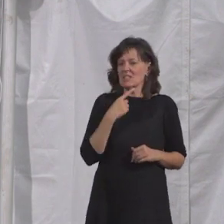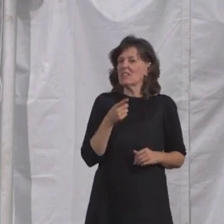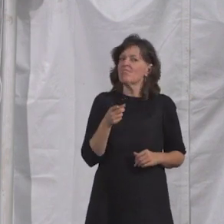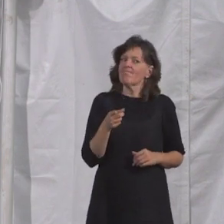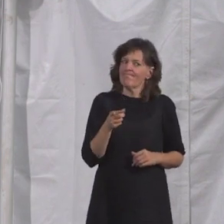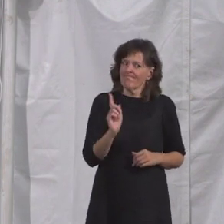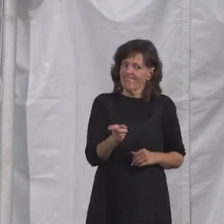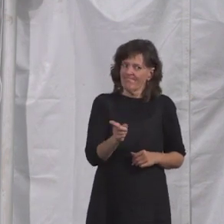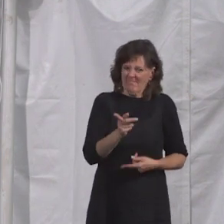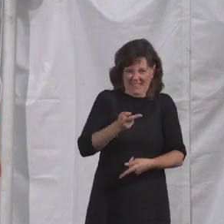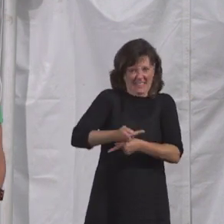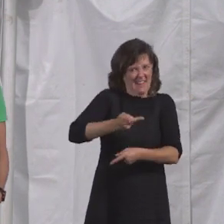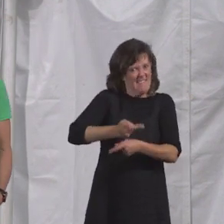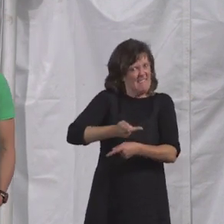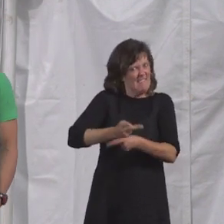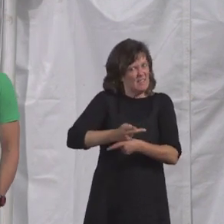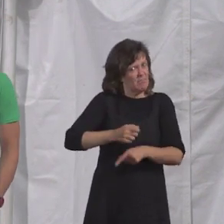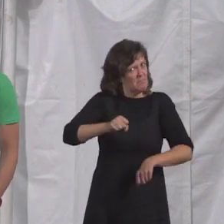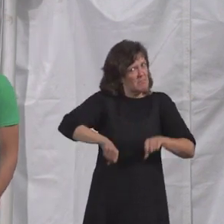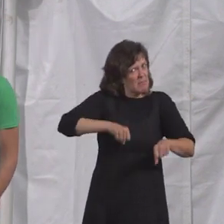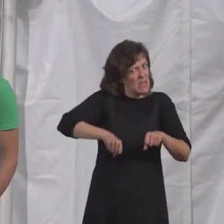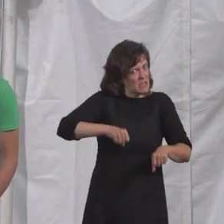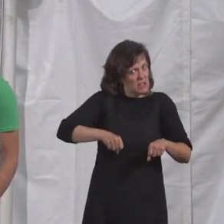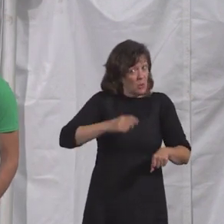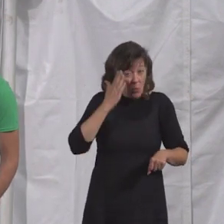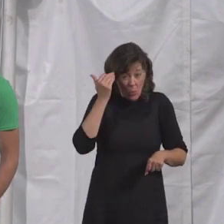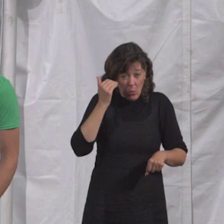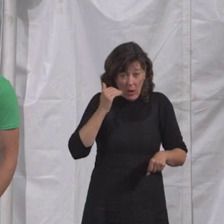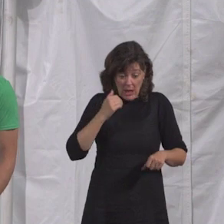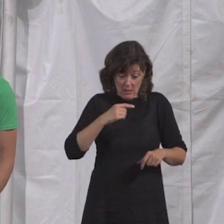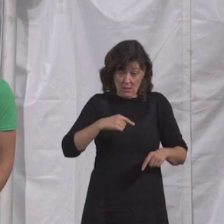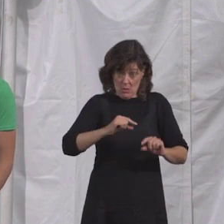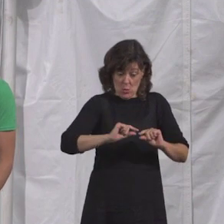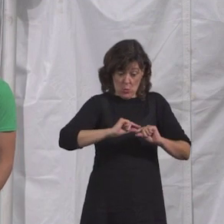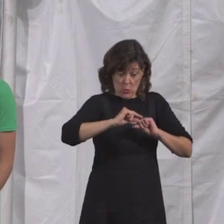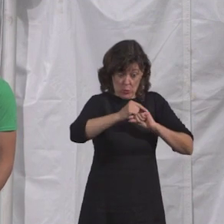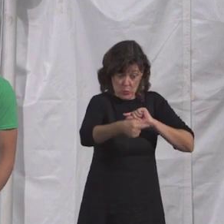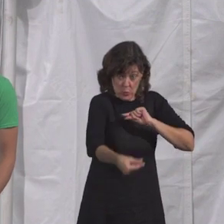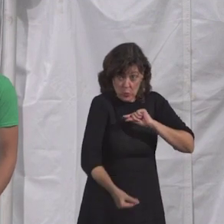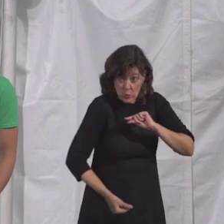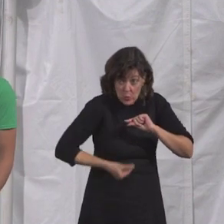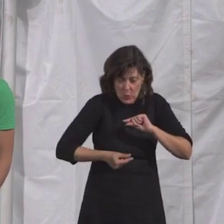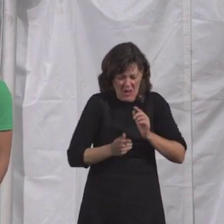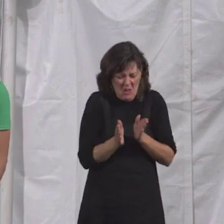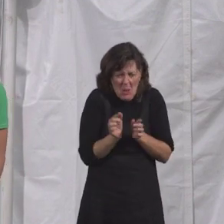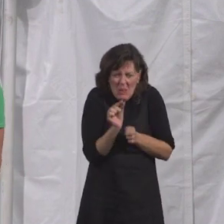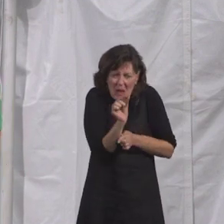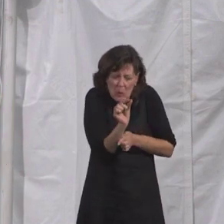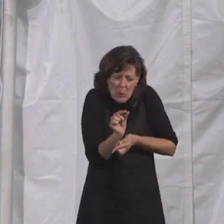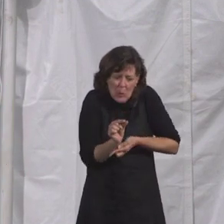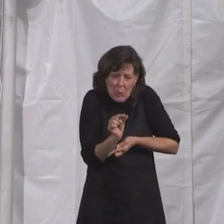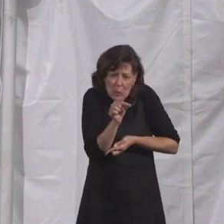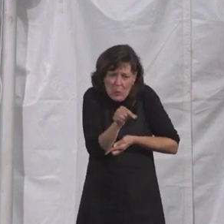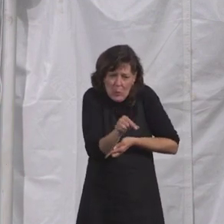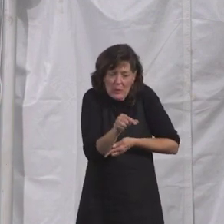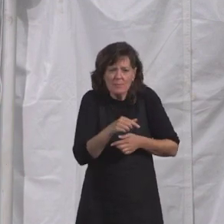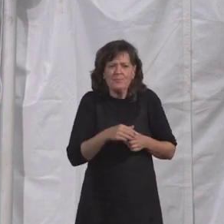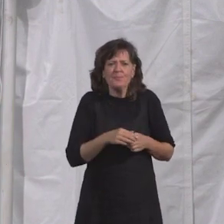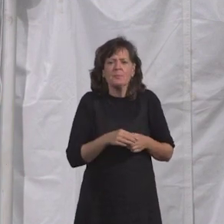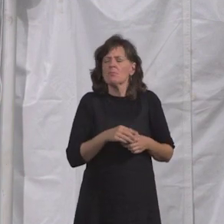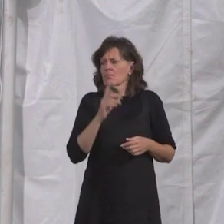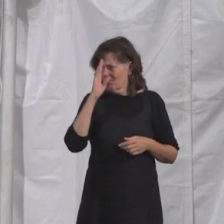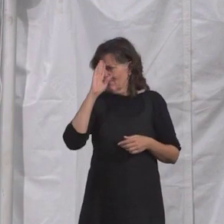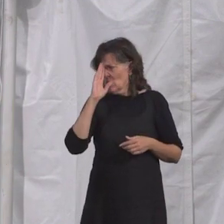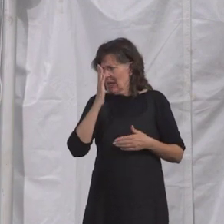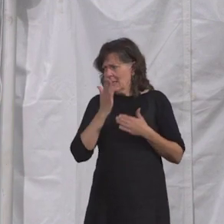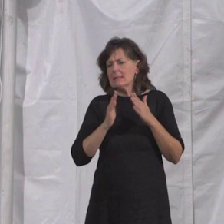hit a dog..." Now, I know there are some children people in the tent. I can see some right here. Children people, just raise your hands